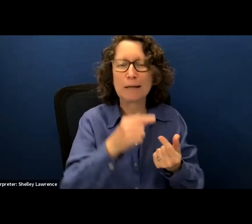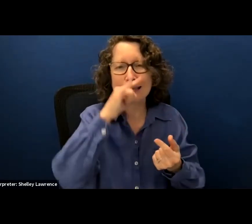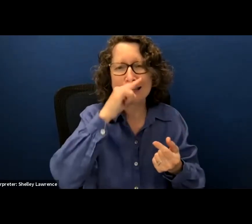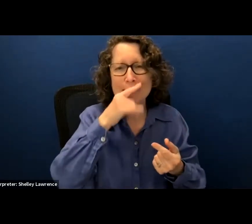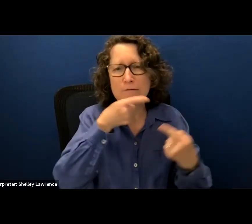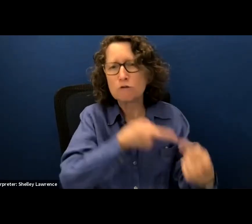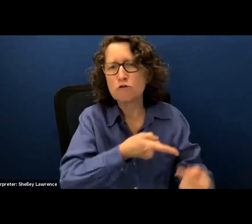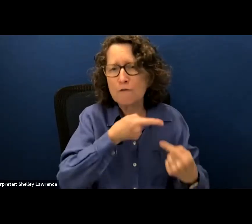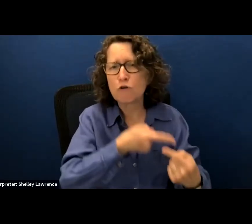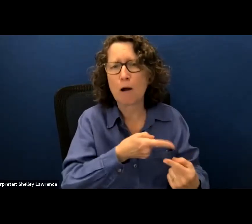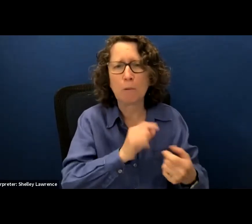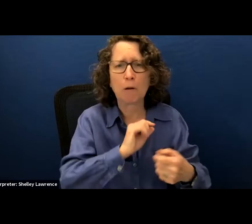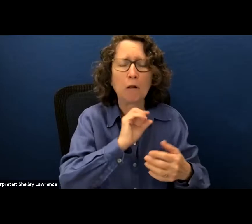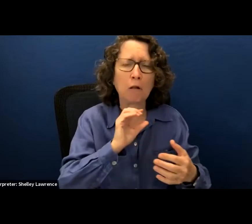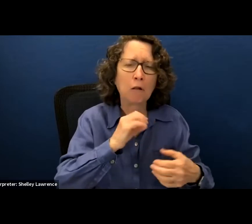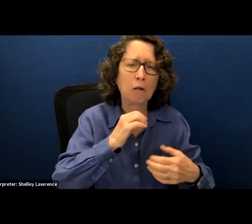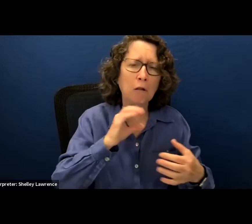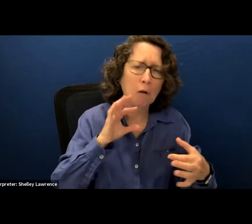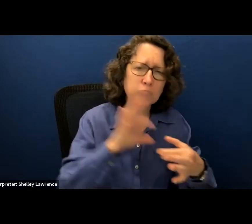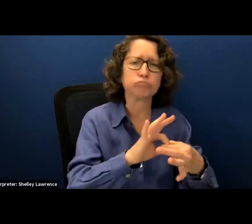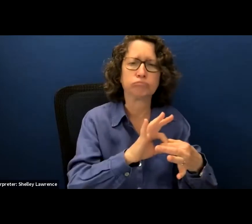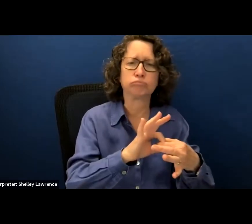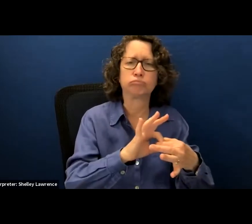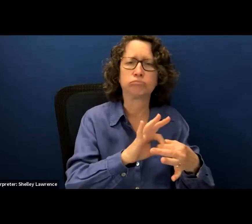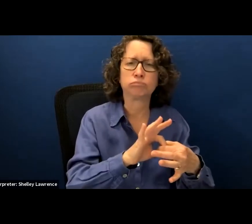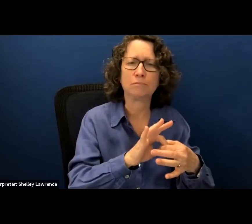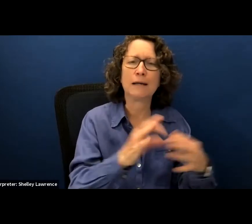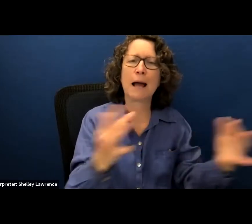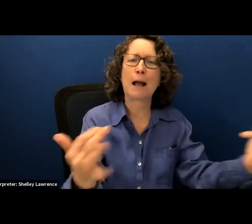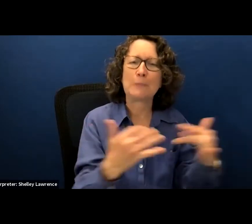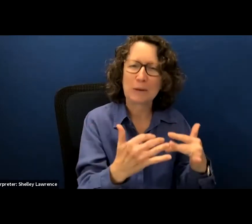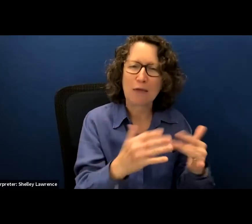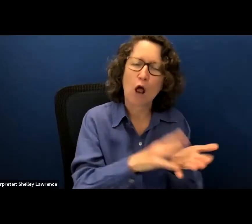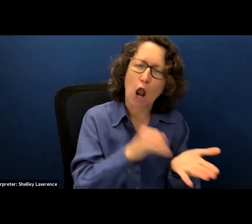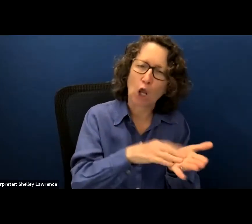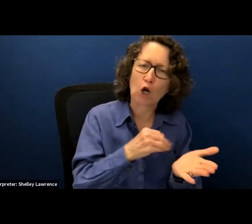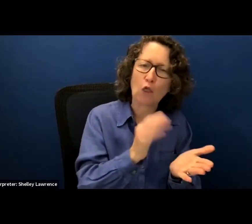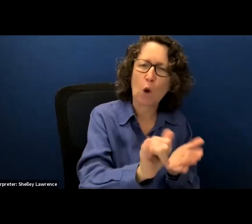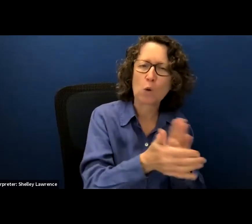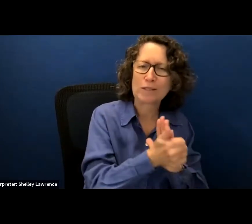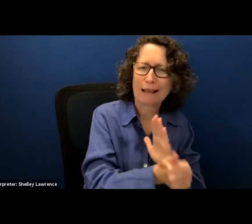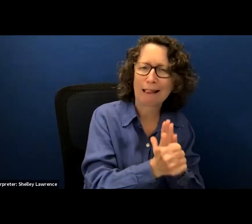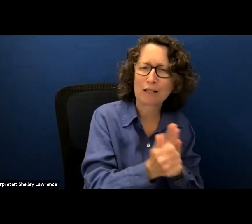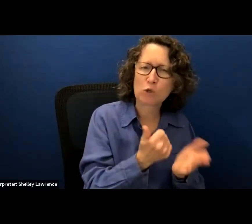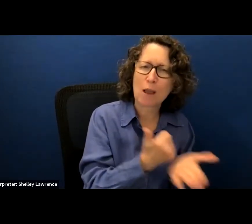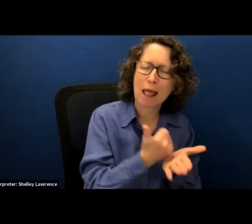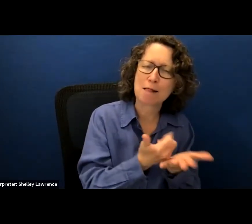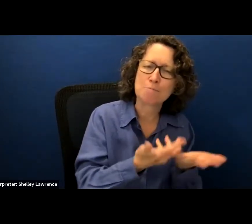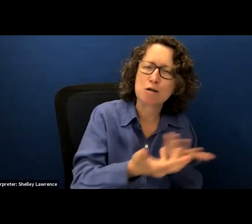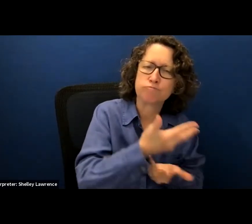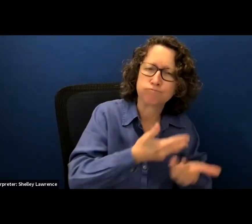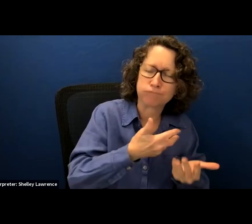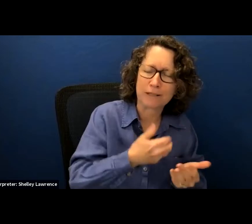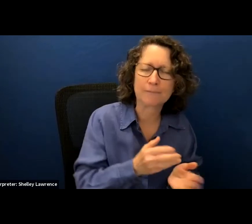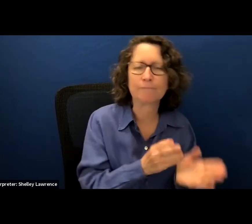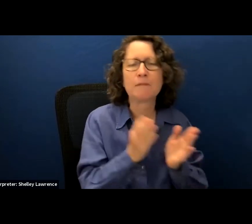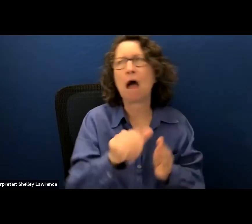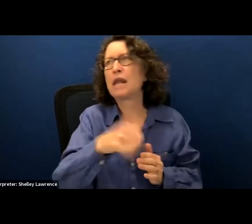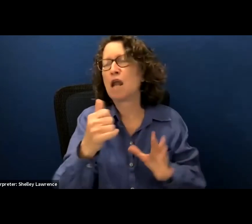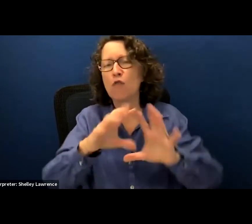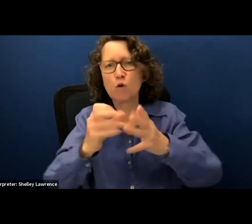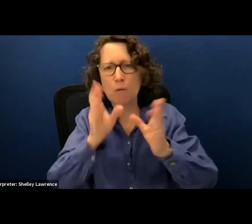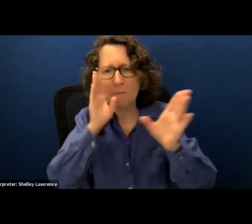trouble forming relationships come together and learn those skills. You could have a group